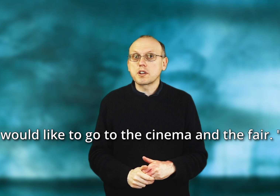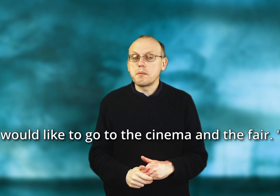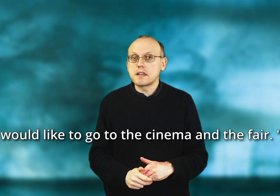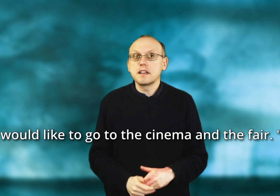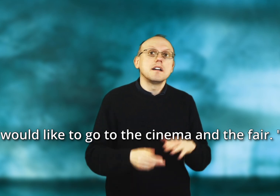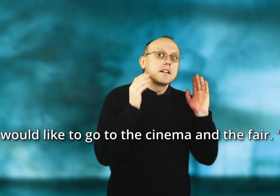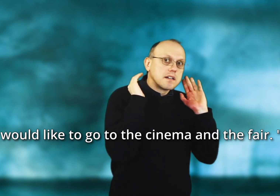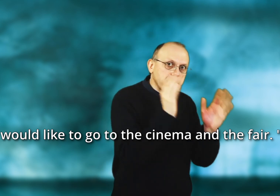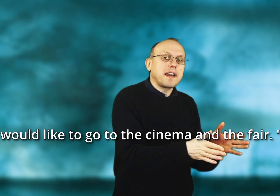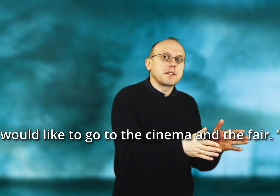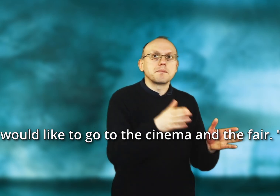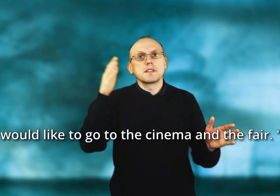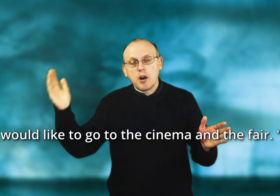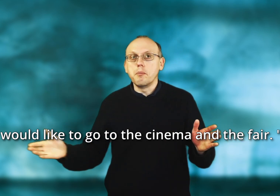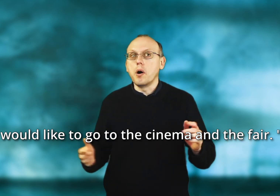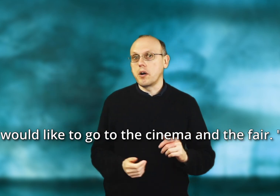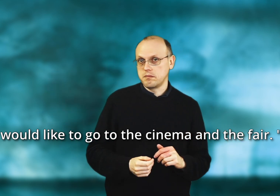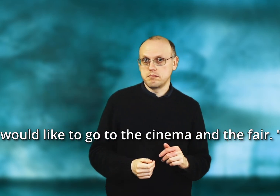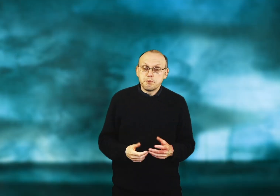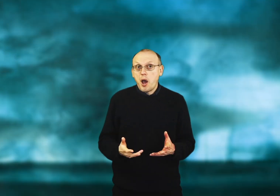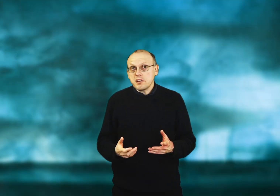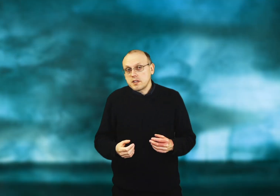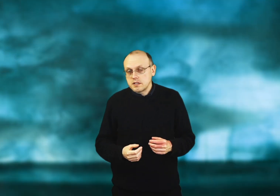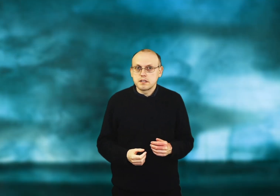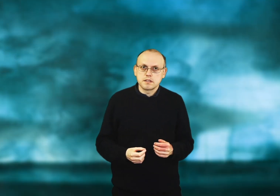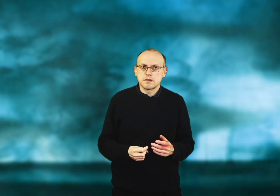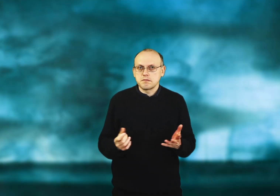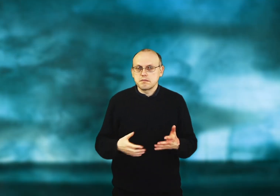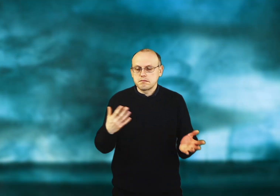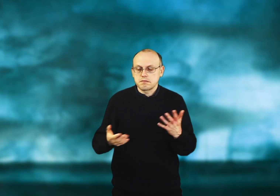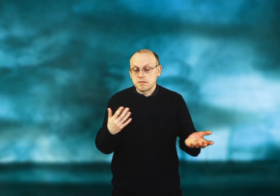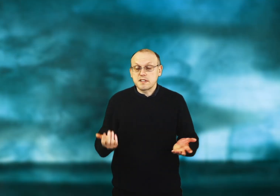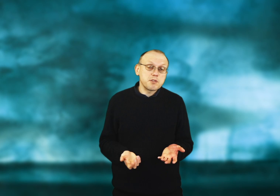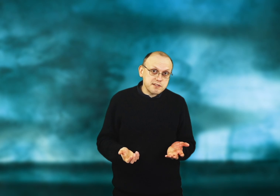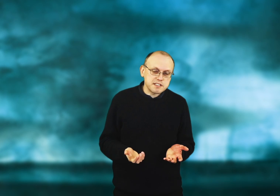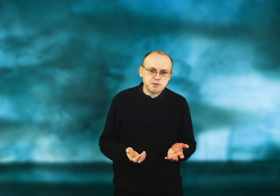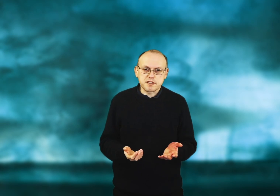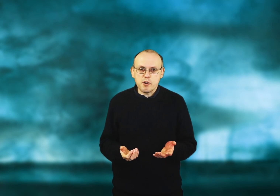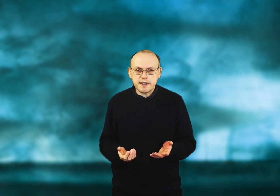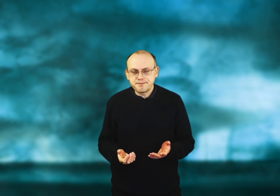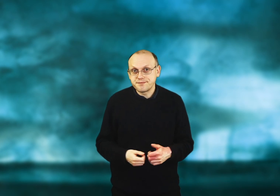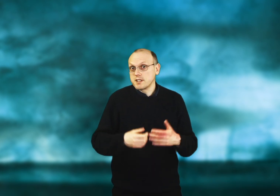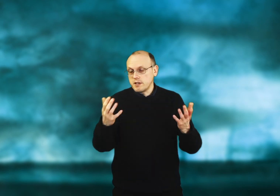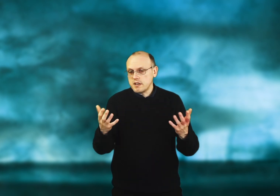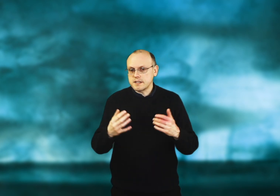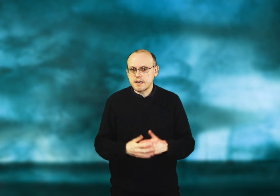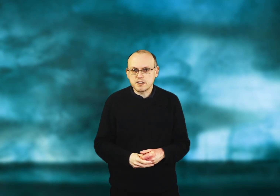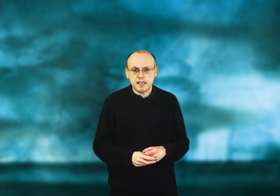commas 3 items or more. But there's always an exception somewhere. So here is our